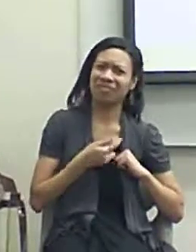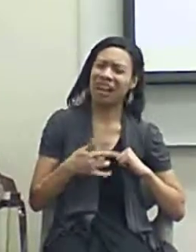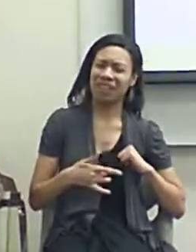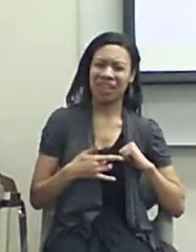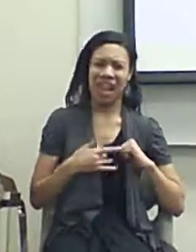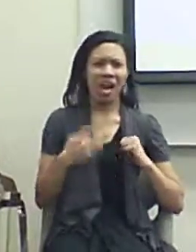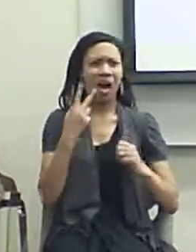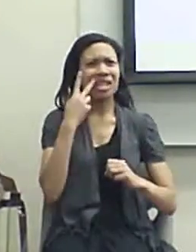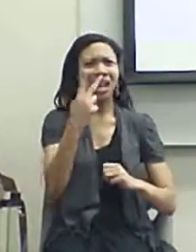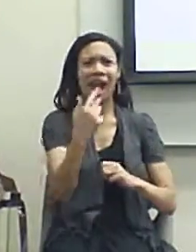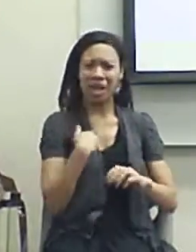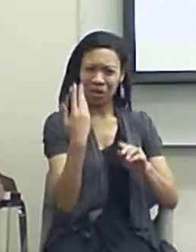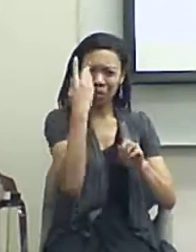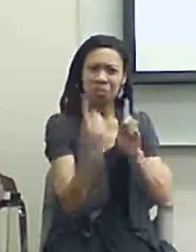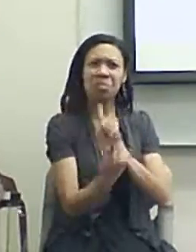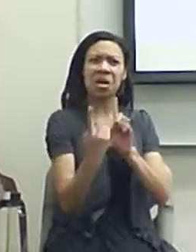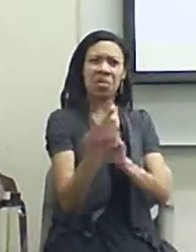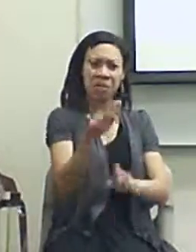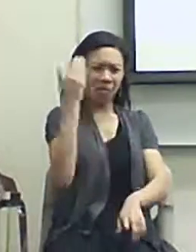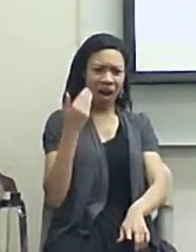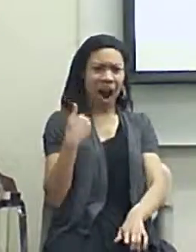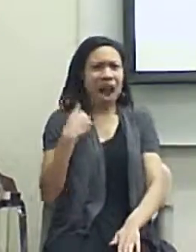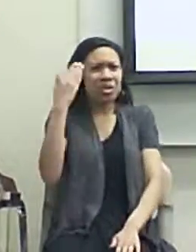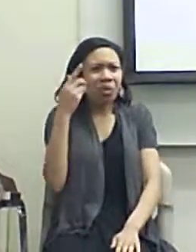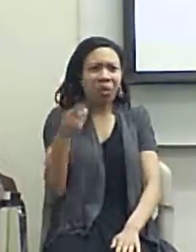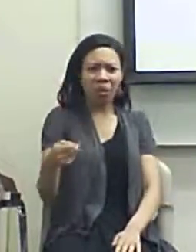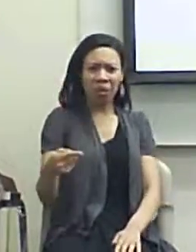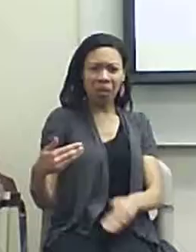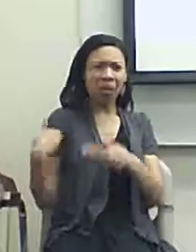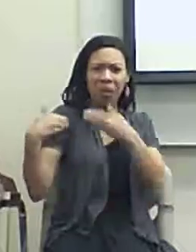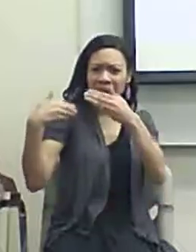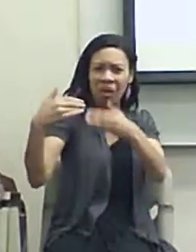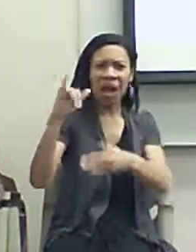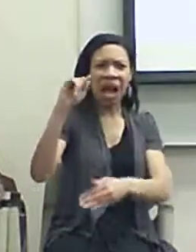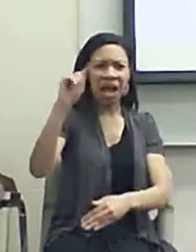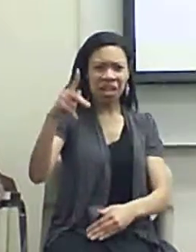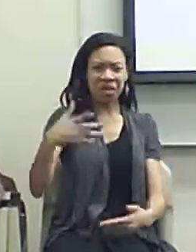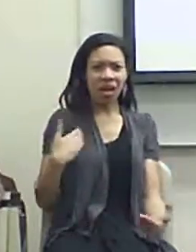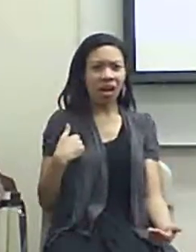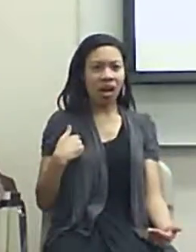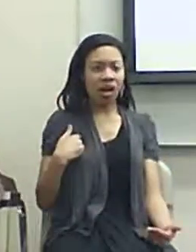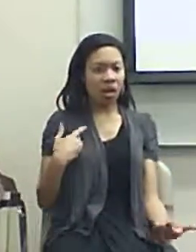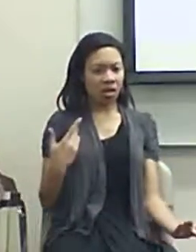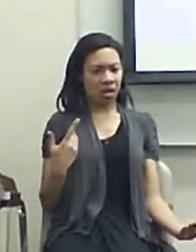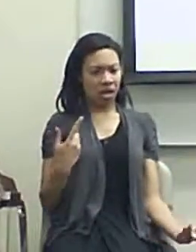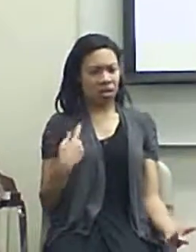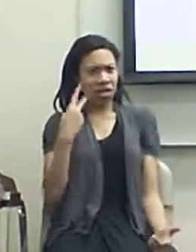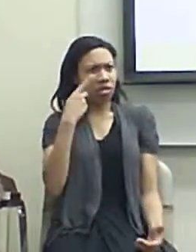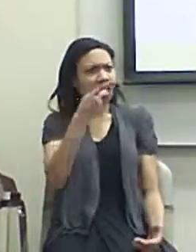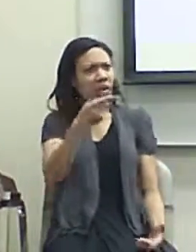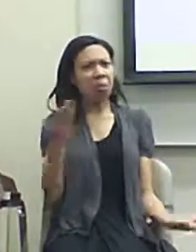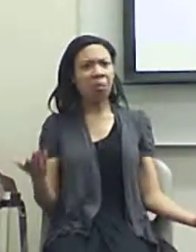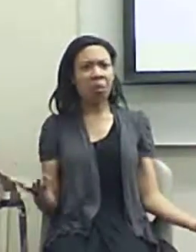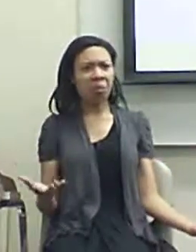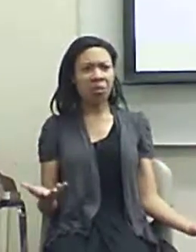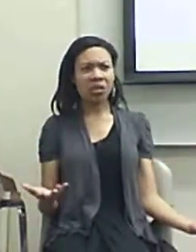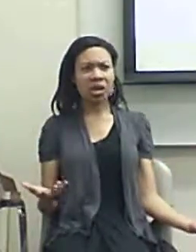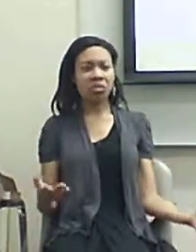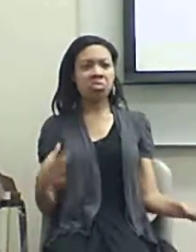knew her when I was going through my ITP, and I didn't realize, I always saw her lucid, like, we're